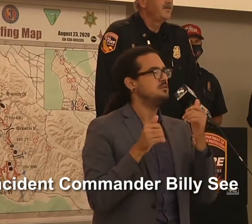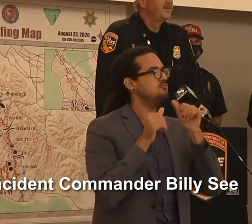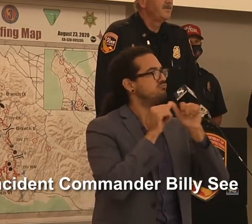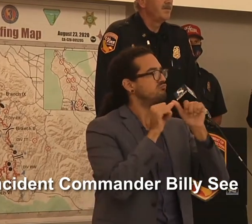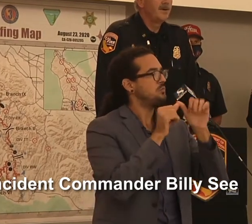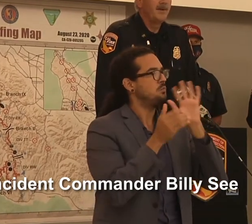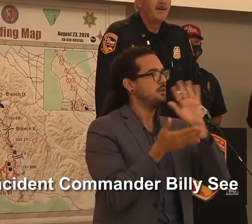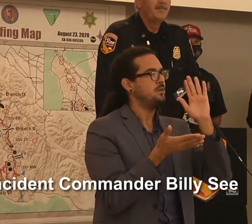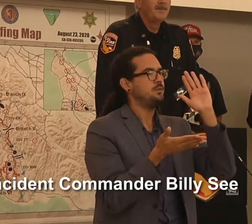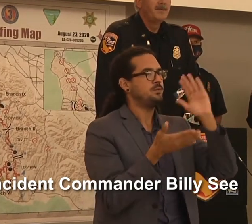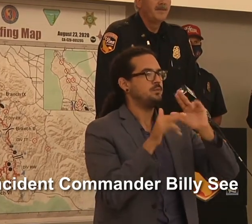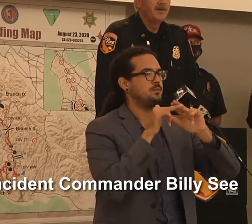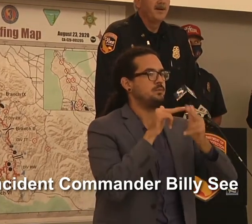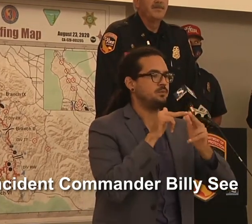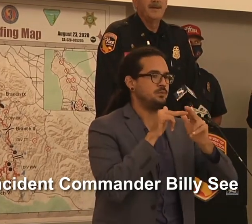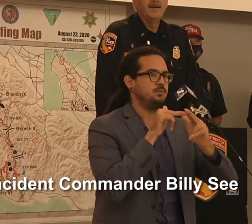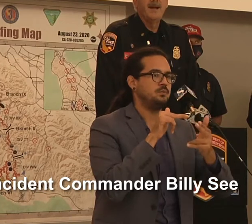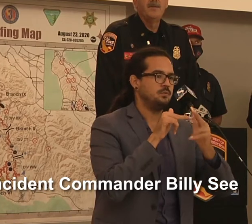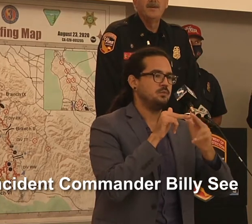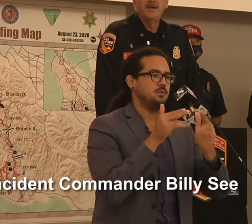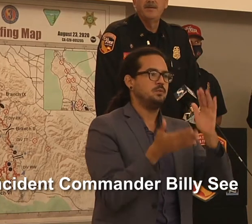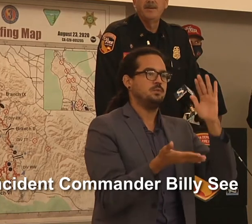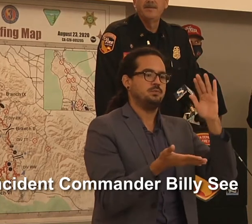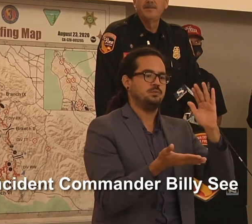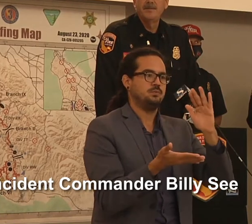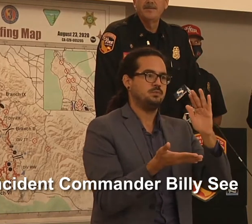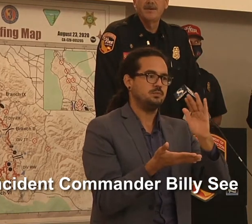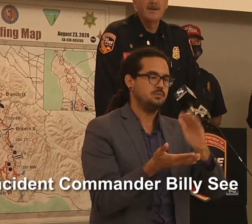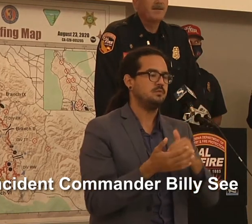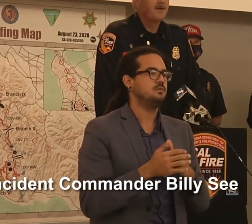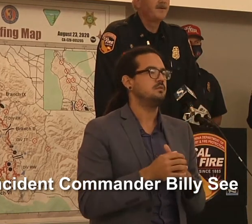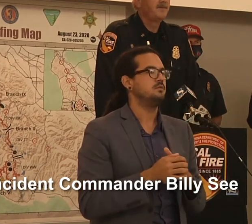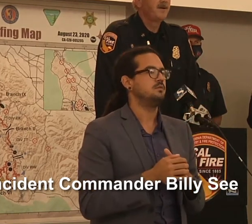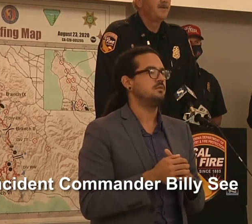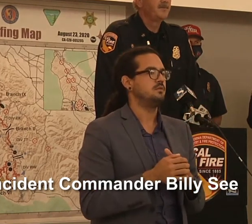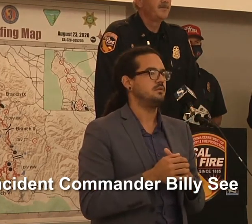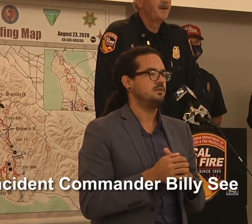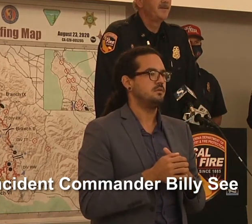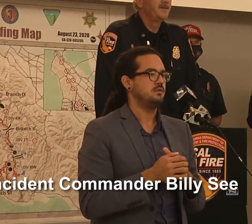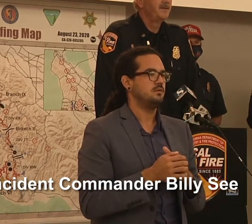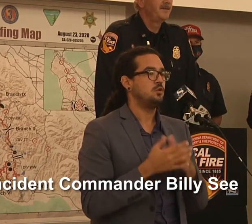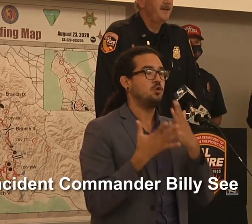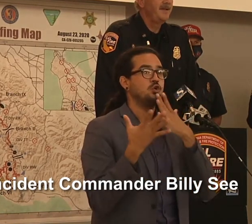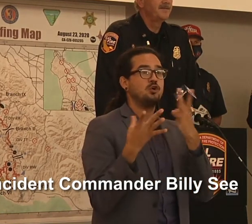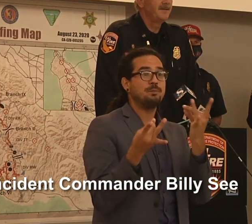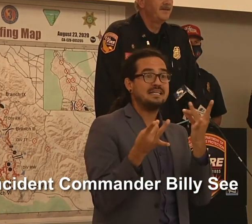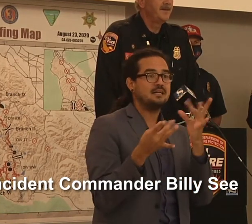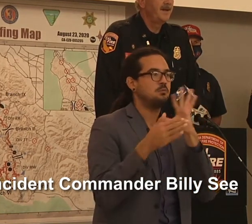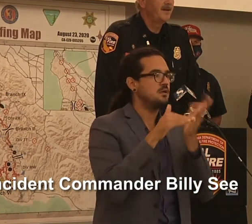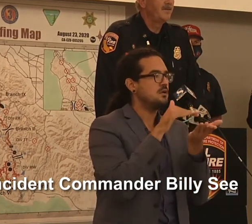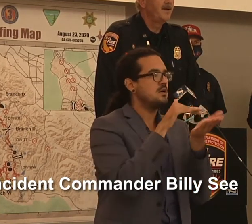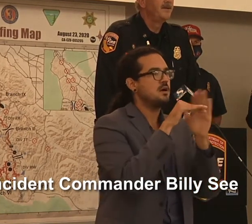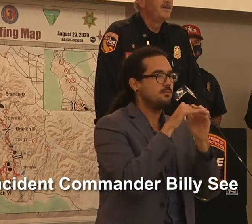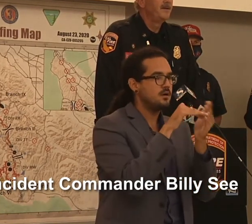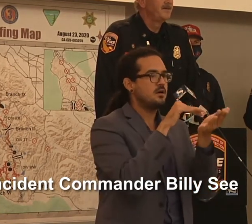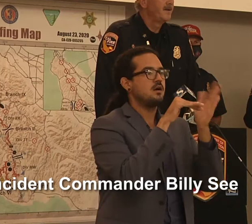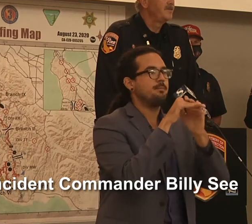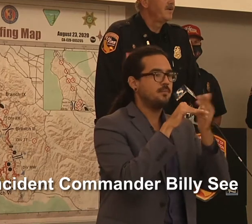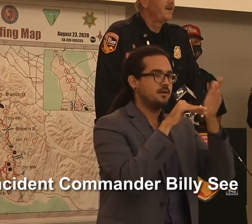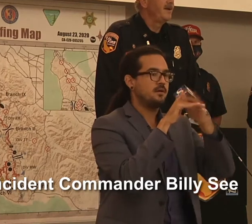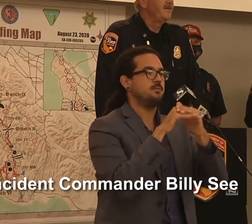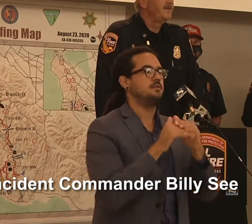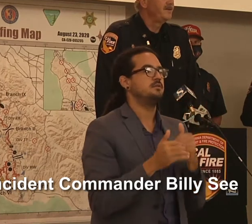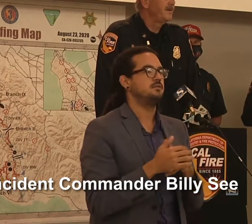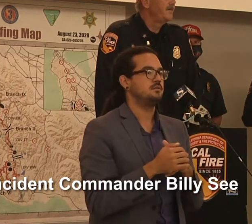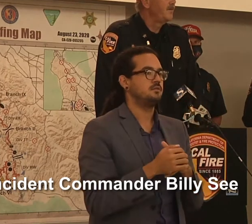humidity levels will come up. The recovery at night will increase, which will allow our firefighting personnel to gain significant headway as long